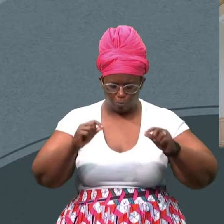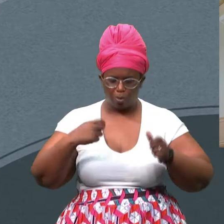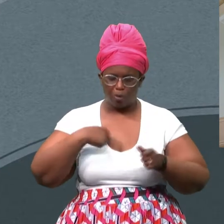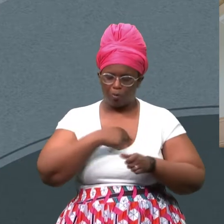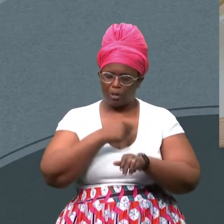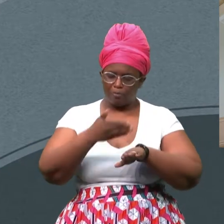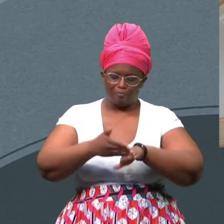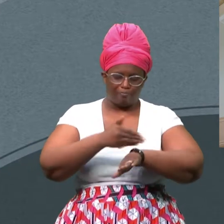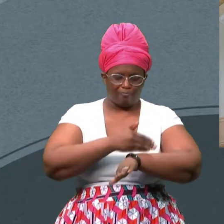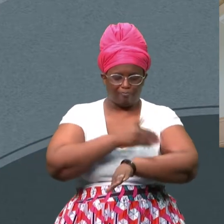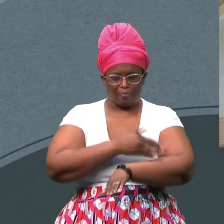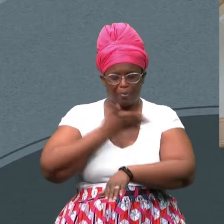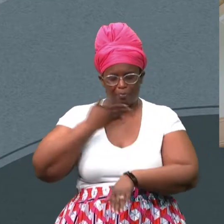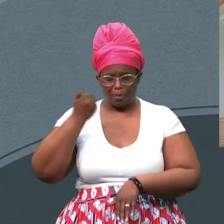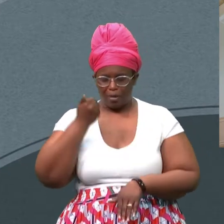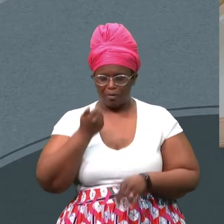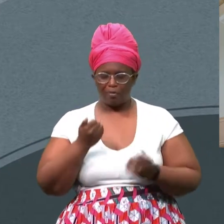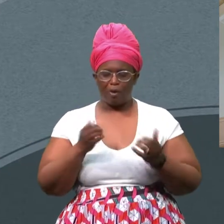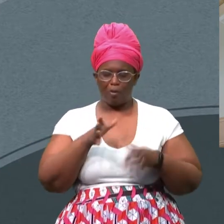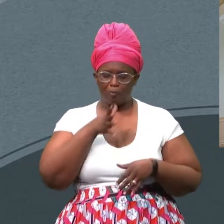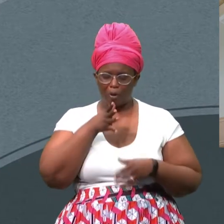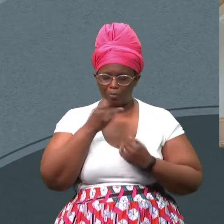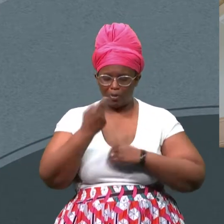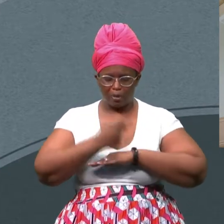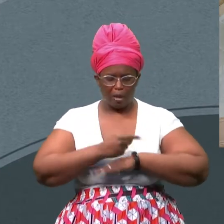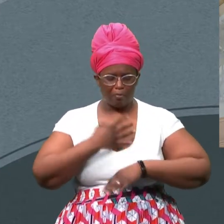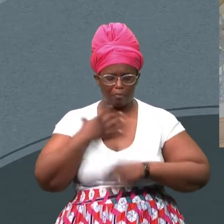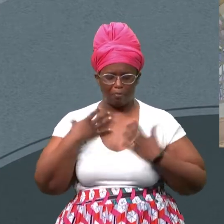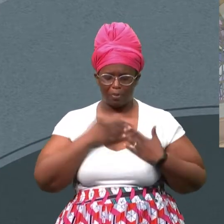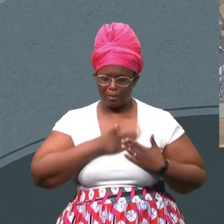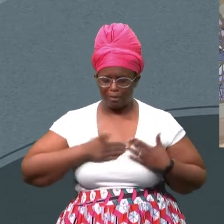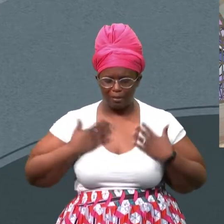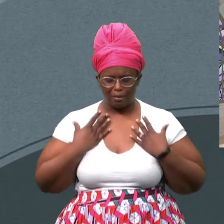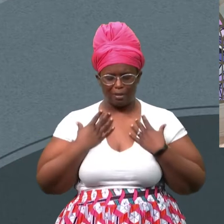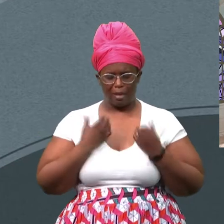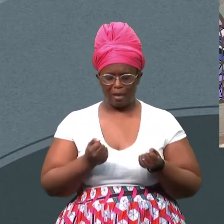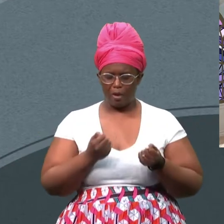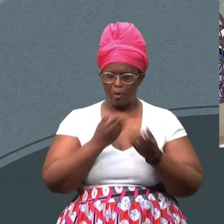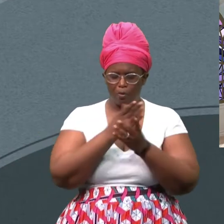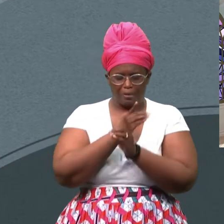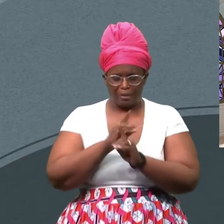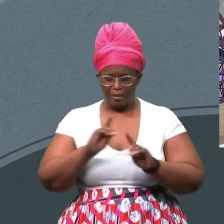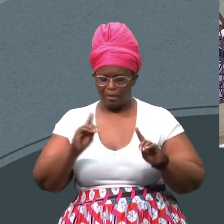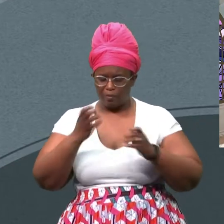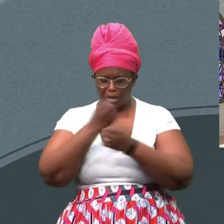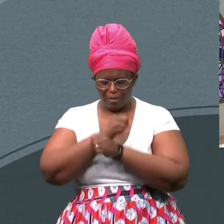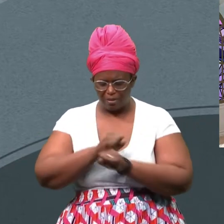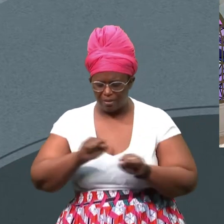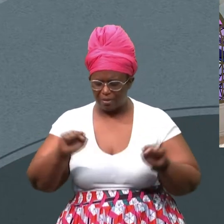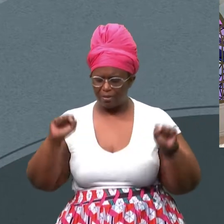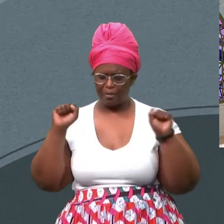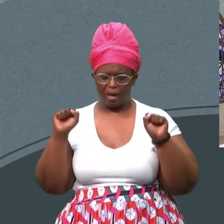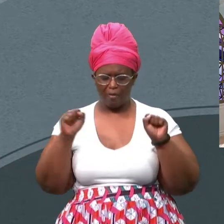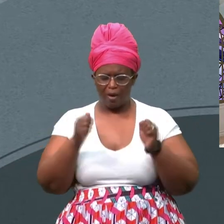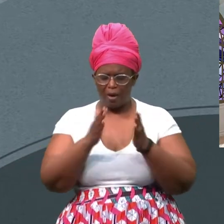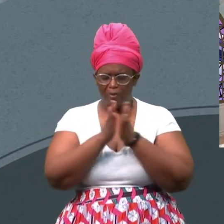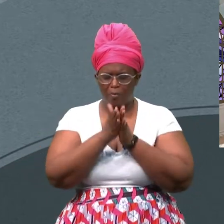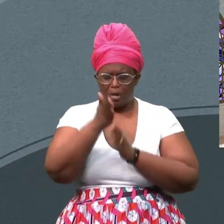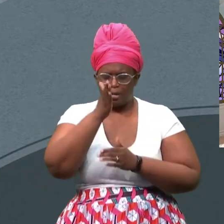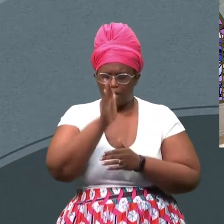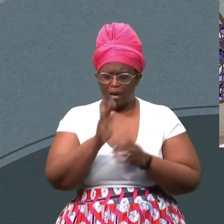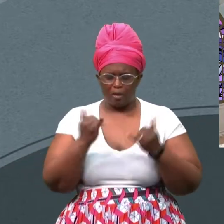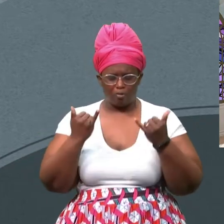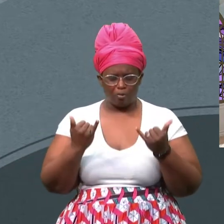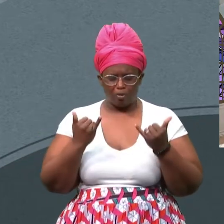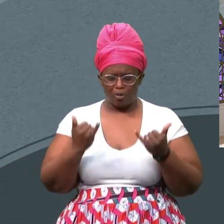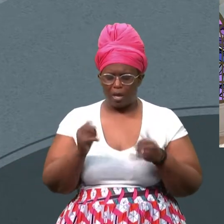this Mother's Day, I pray you would heal and deliver. I pray on this Mother's Day you would save for your name's sake. I pray, God, on this Mother's